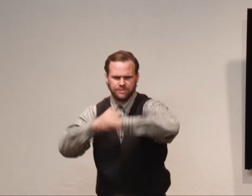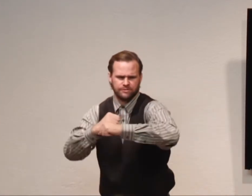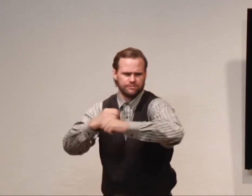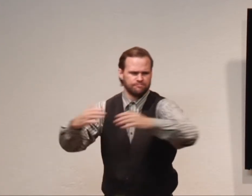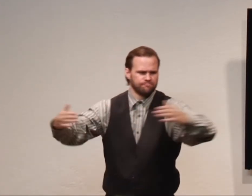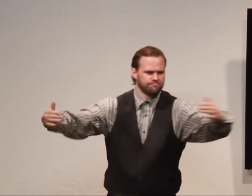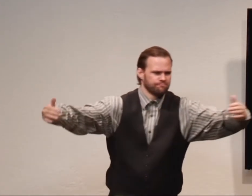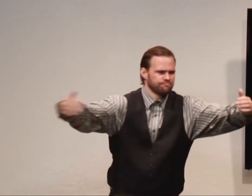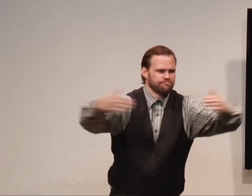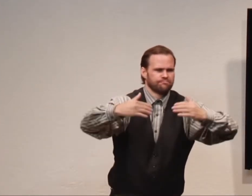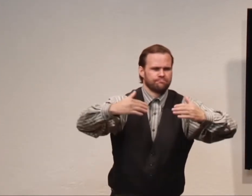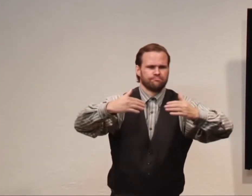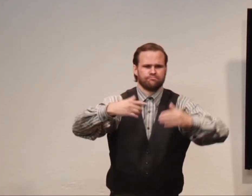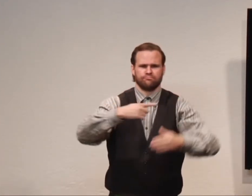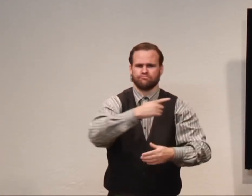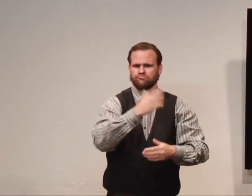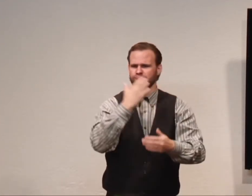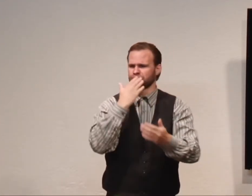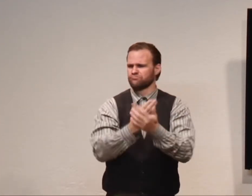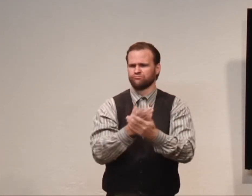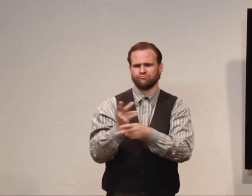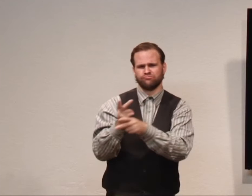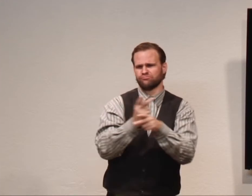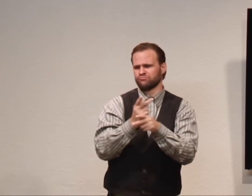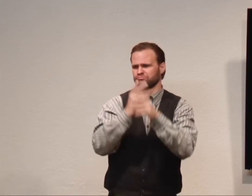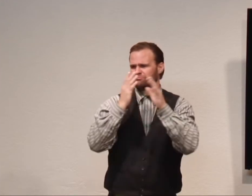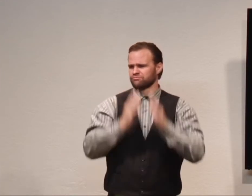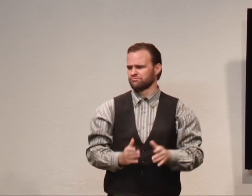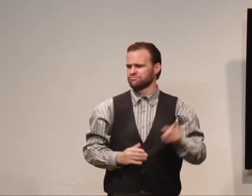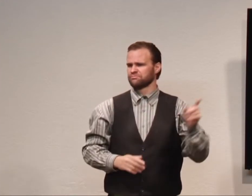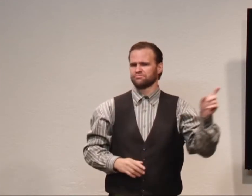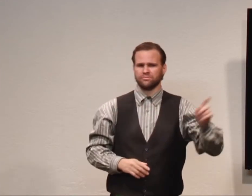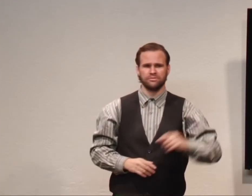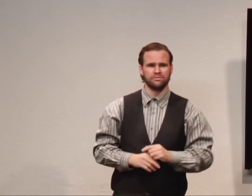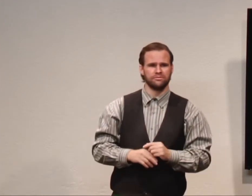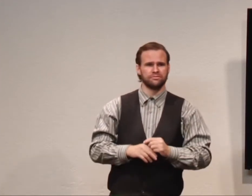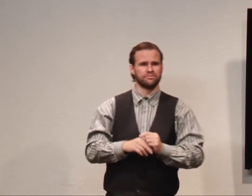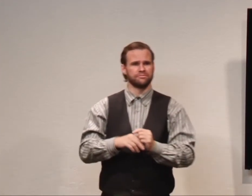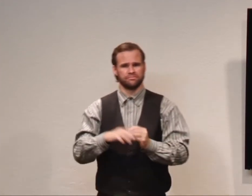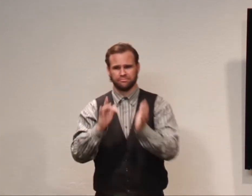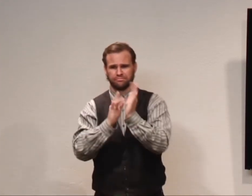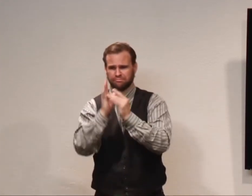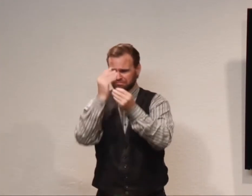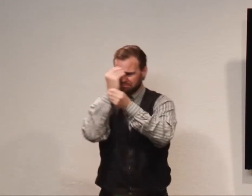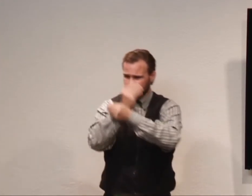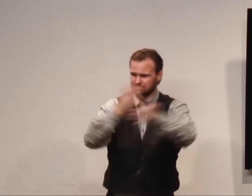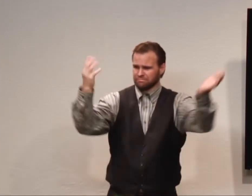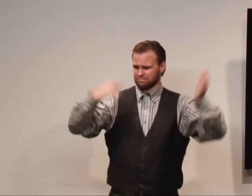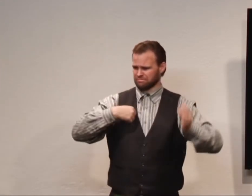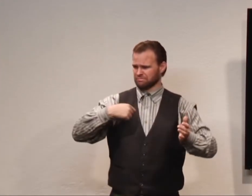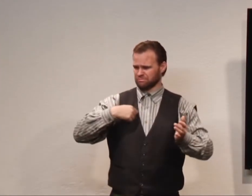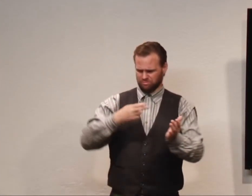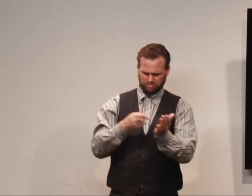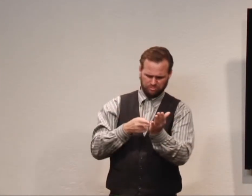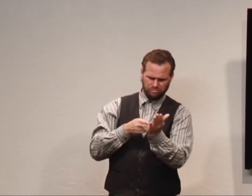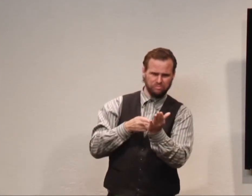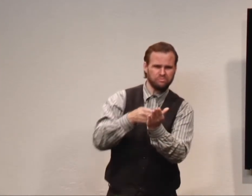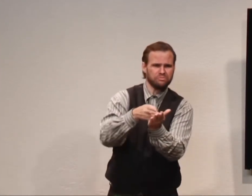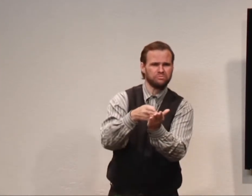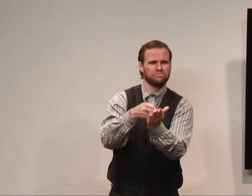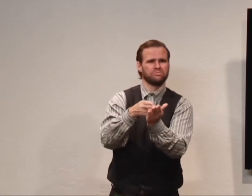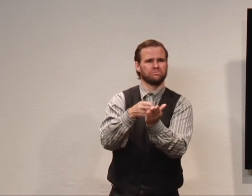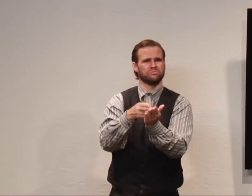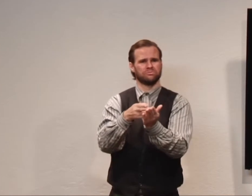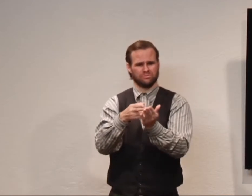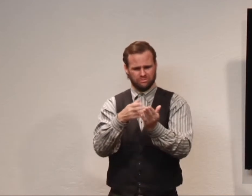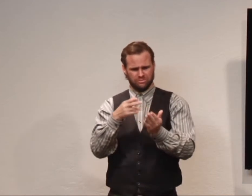in Luke. Jesus said, I am the good shepherd in John chapter 10, verse 11. Jesus also said,